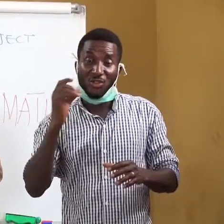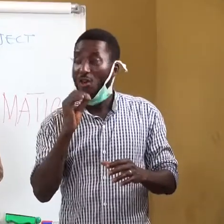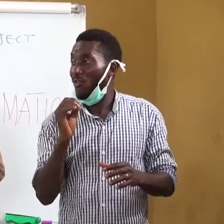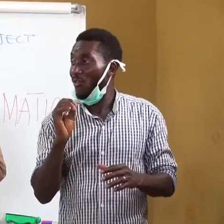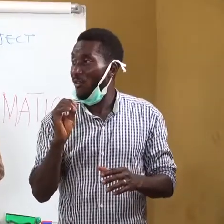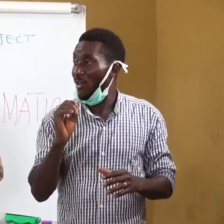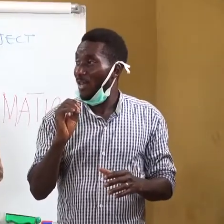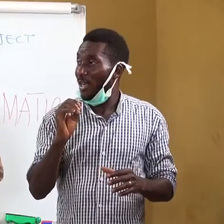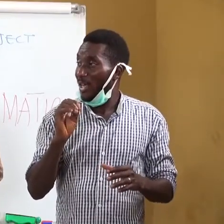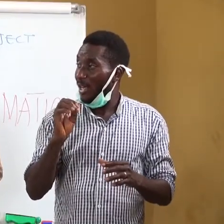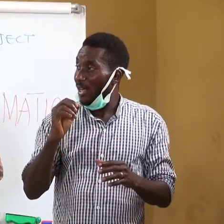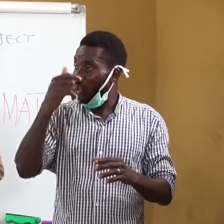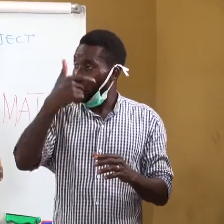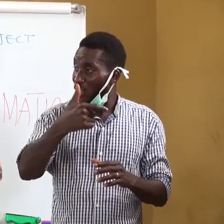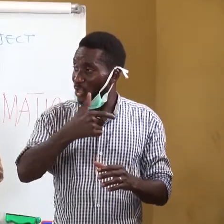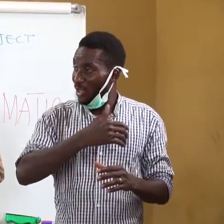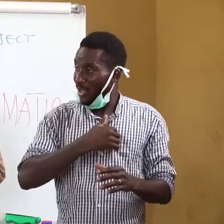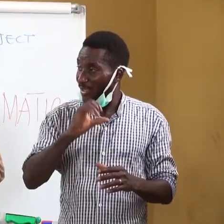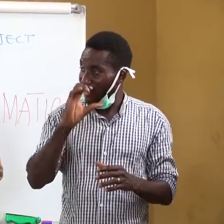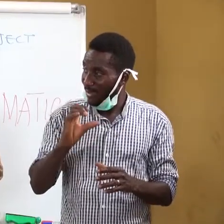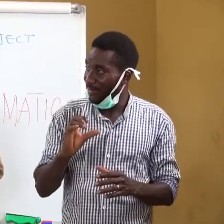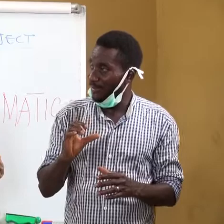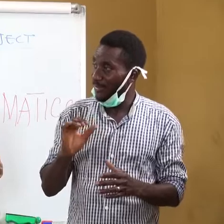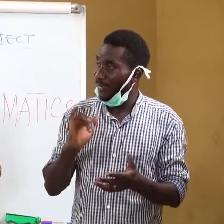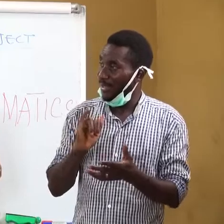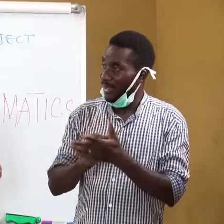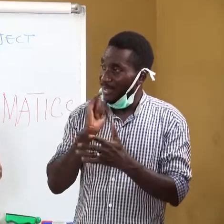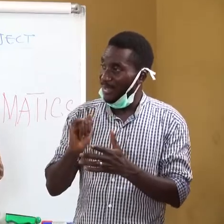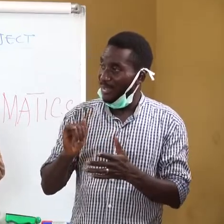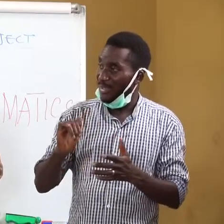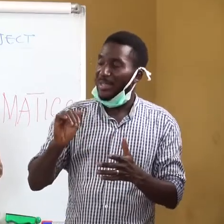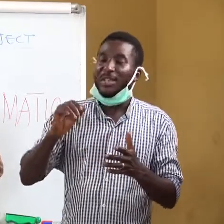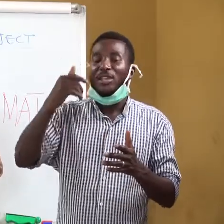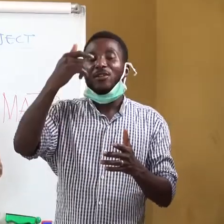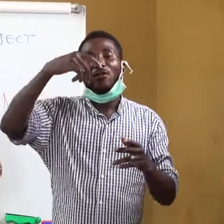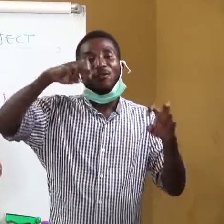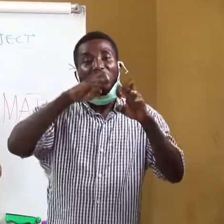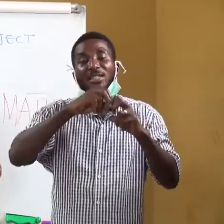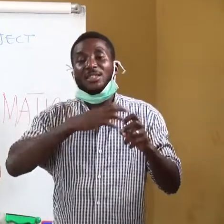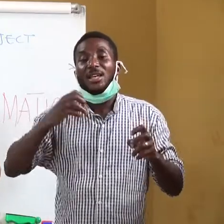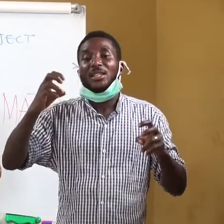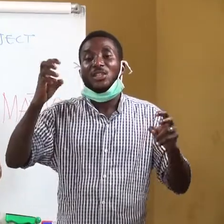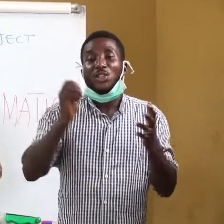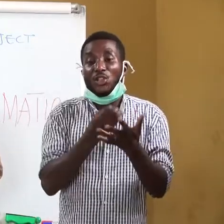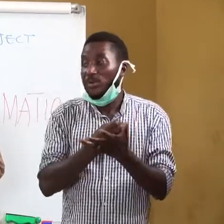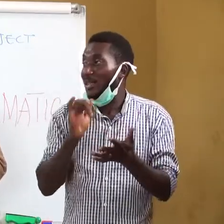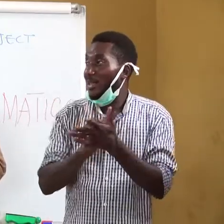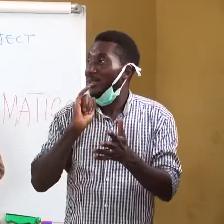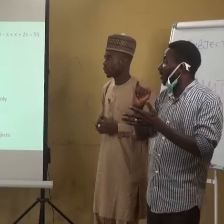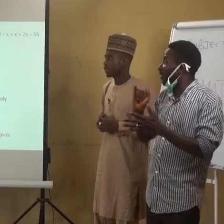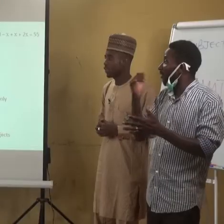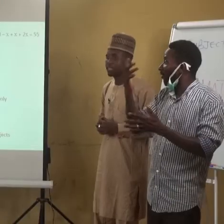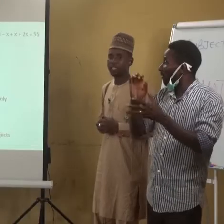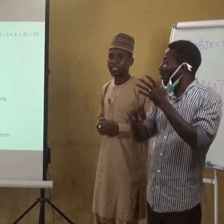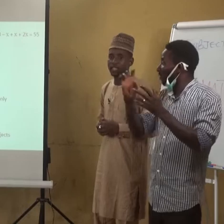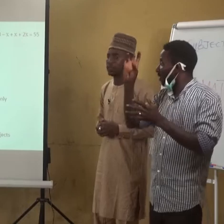x, plus intersection of physics and economics, that is 5 minus x,